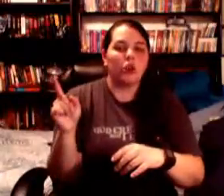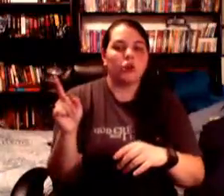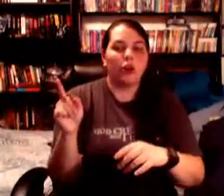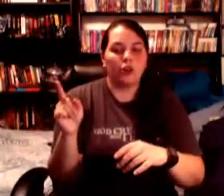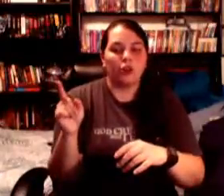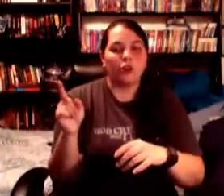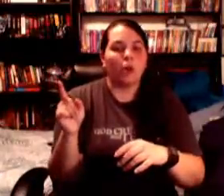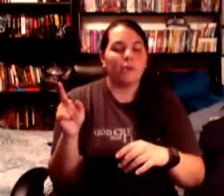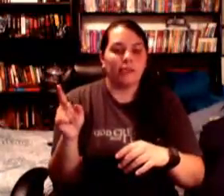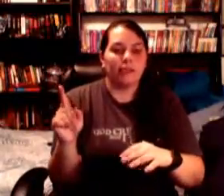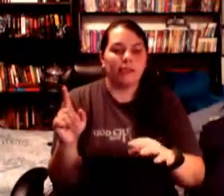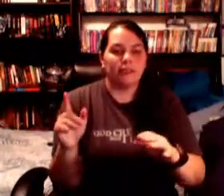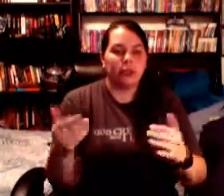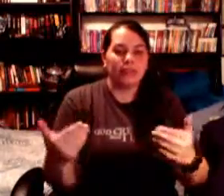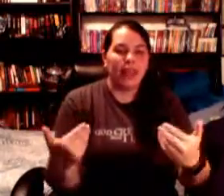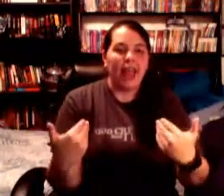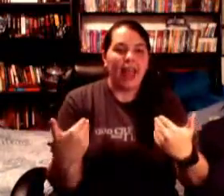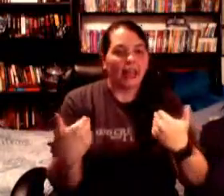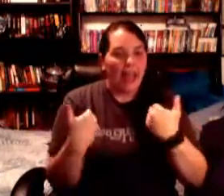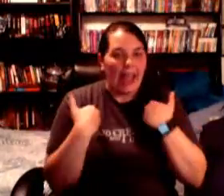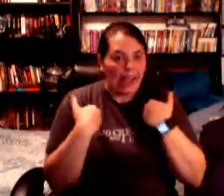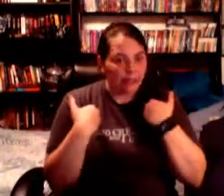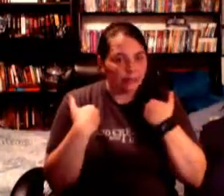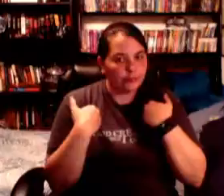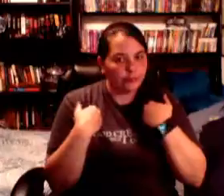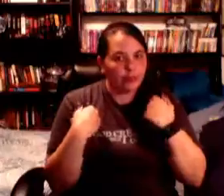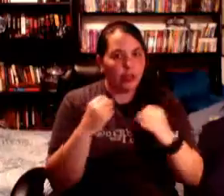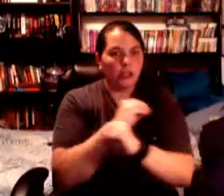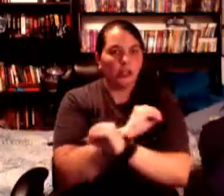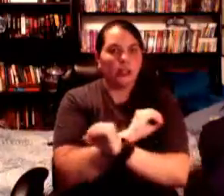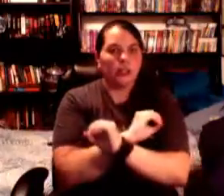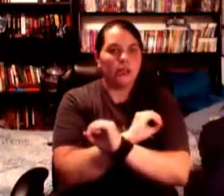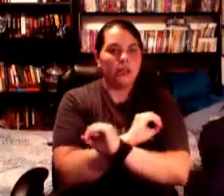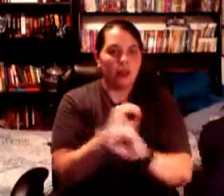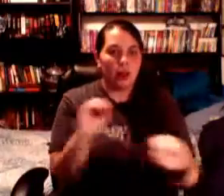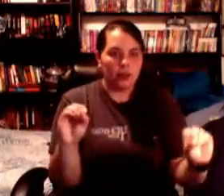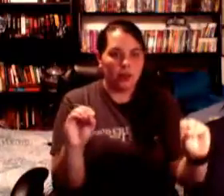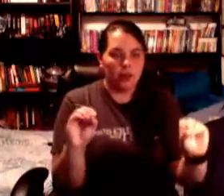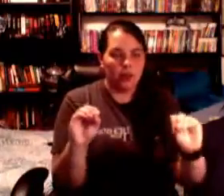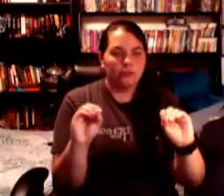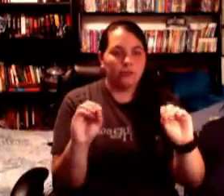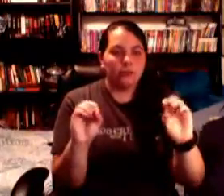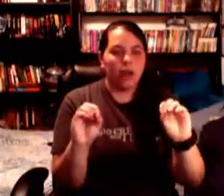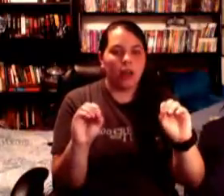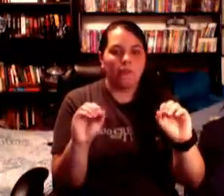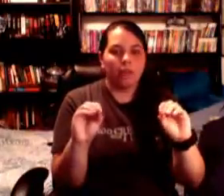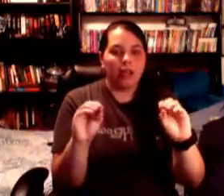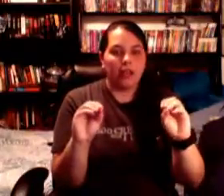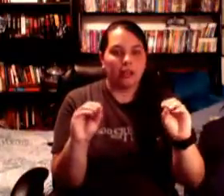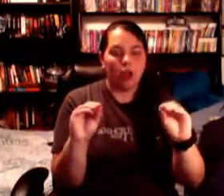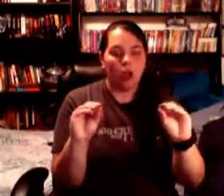no greater promise than this. So it's have none. So none is